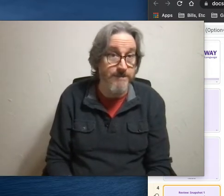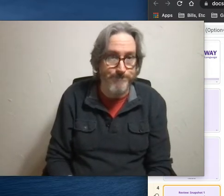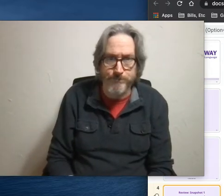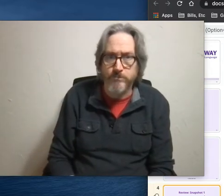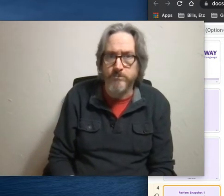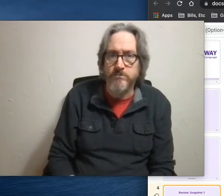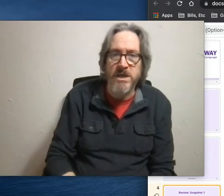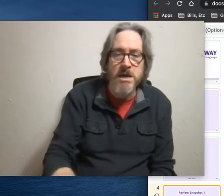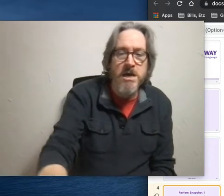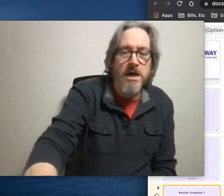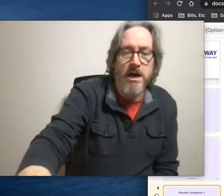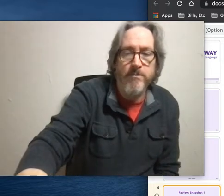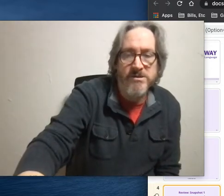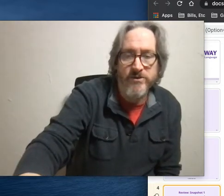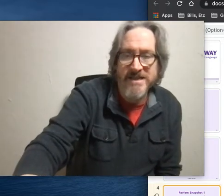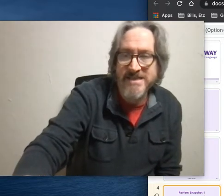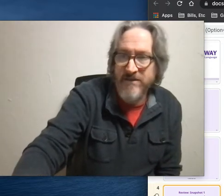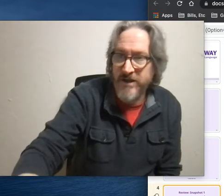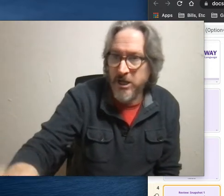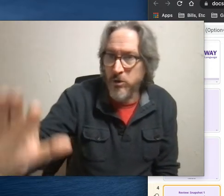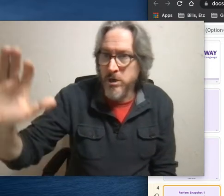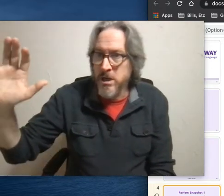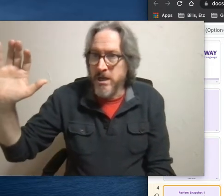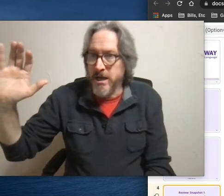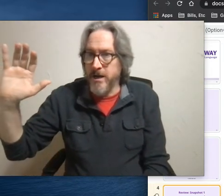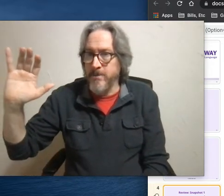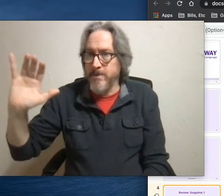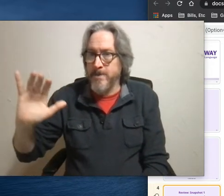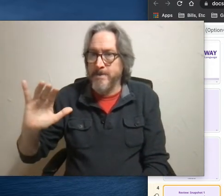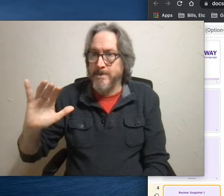sit. So that's that video.